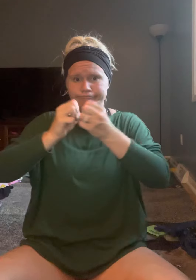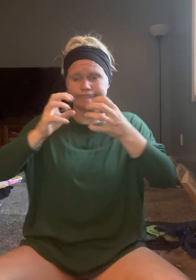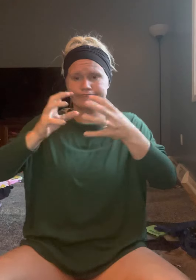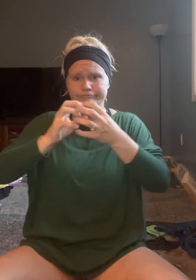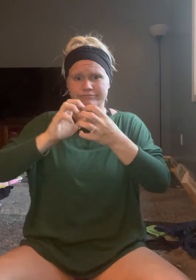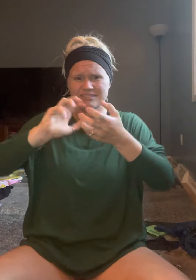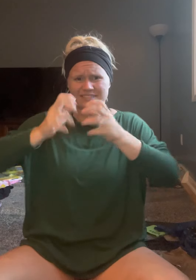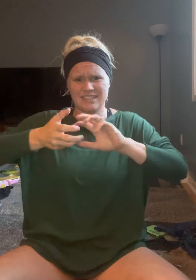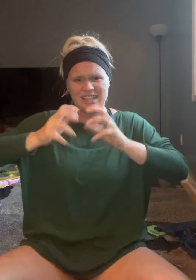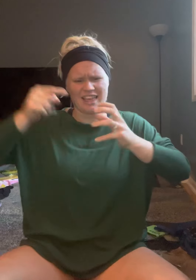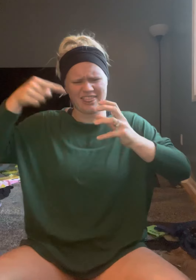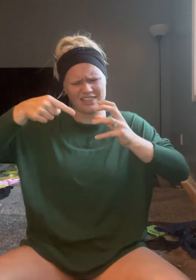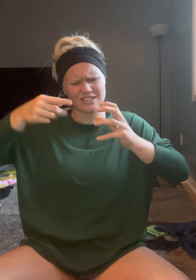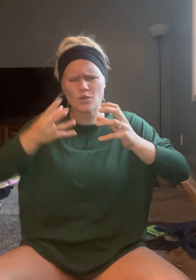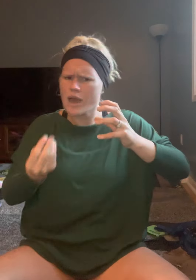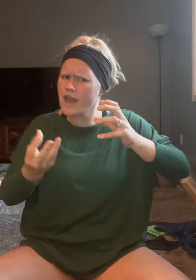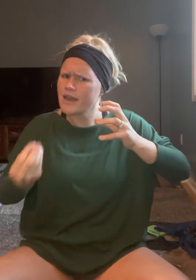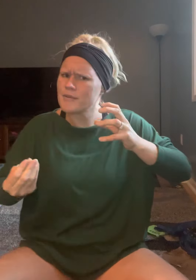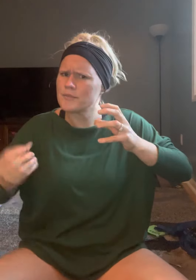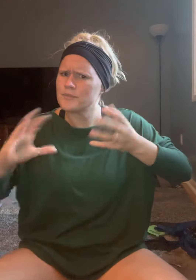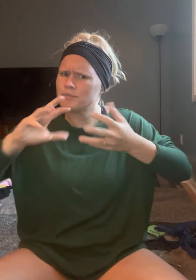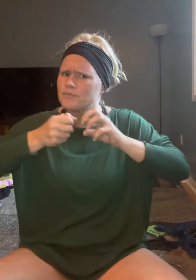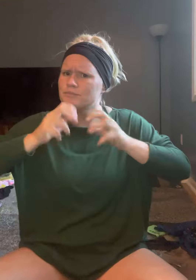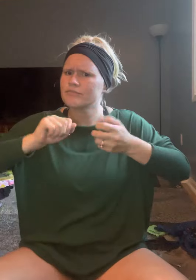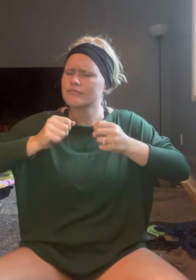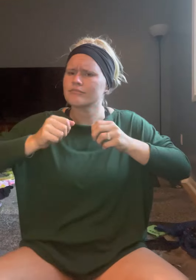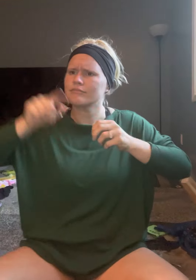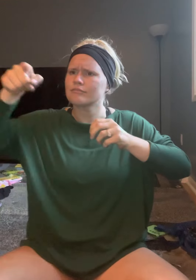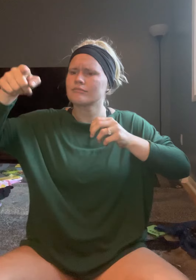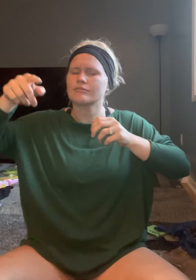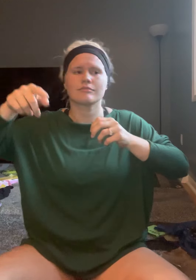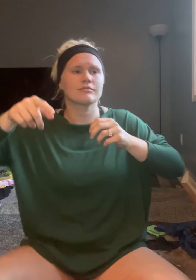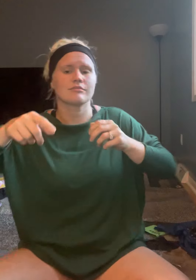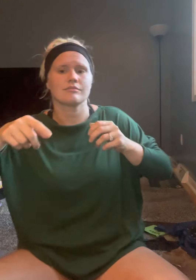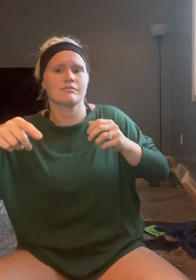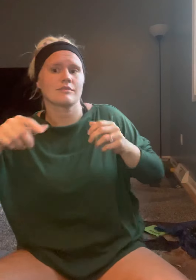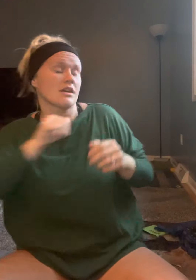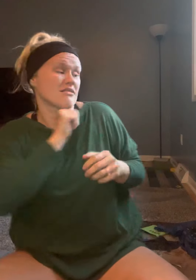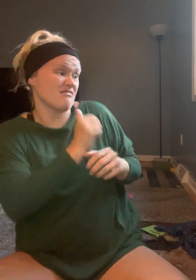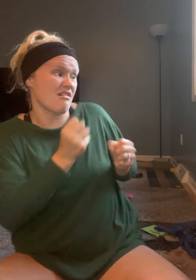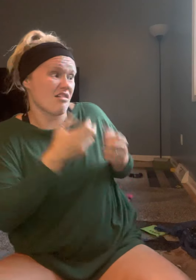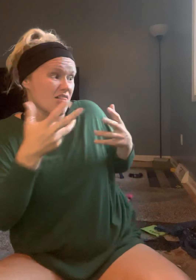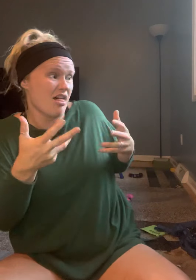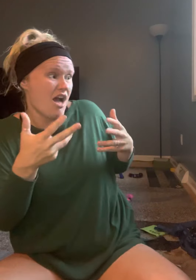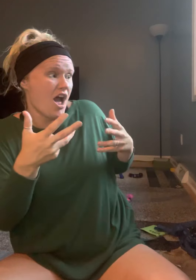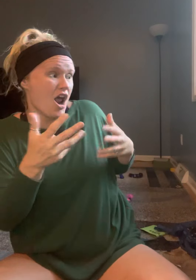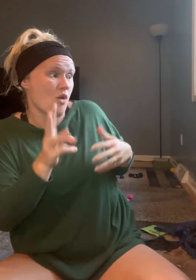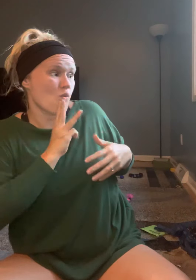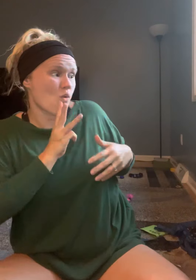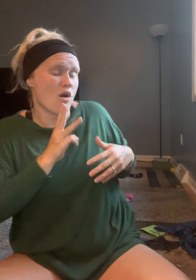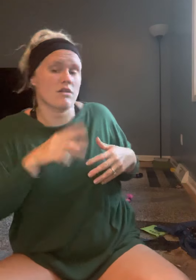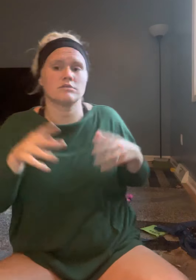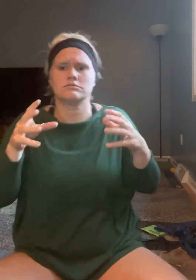Caleb? Why not? Because there's no water in it. There's not much water in it. How could I saturate the sponge?